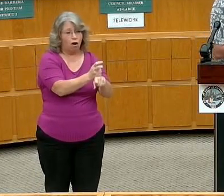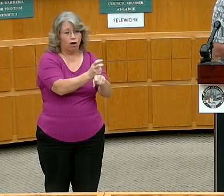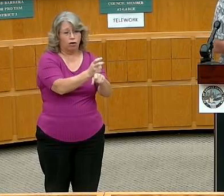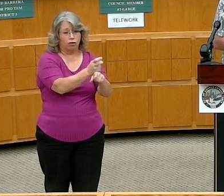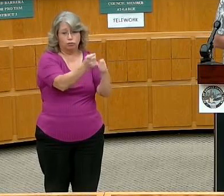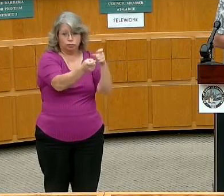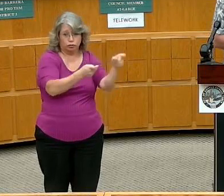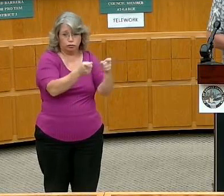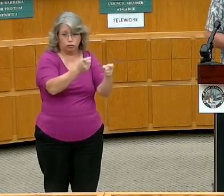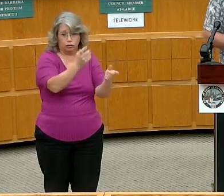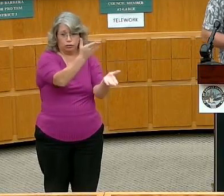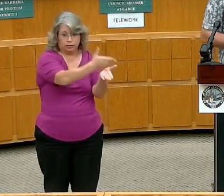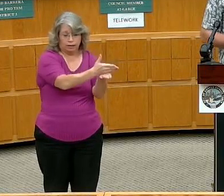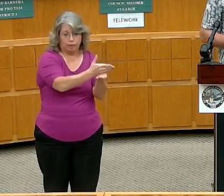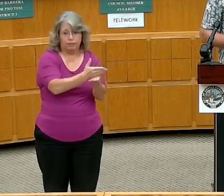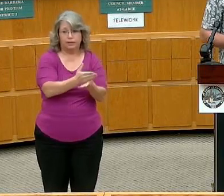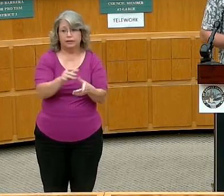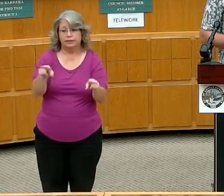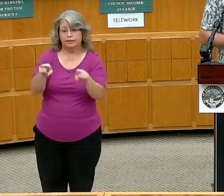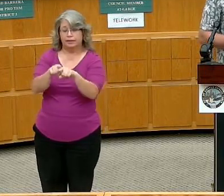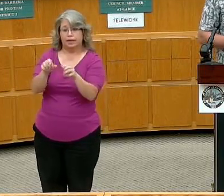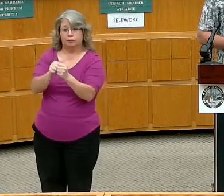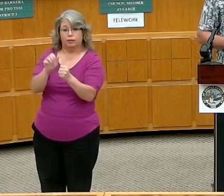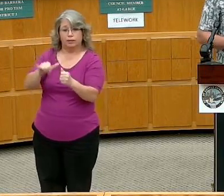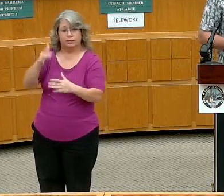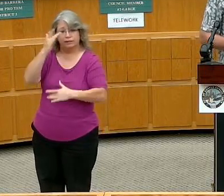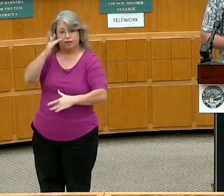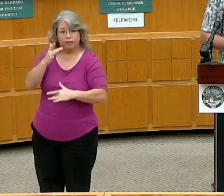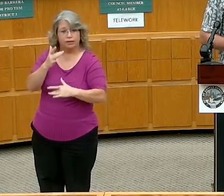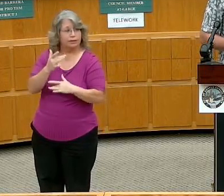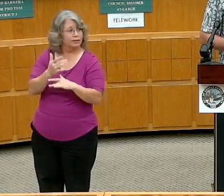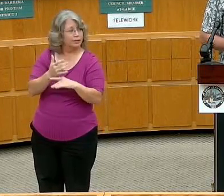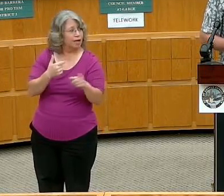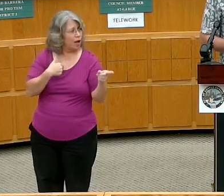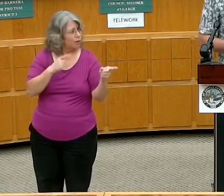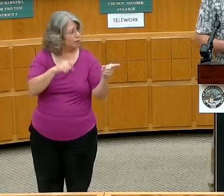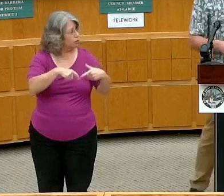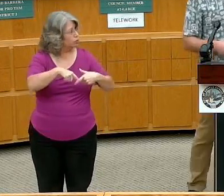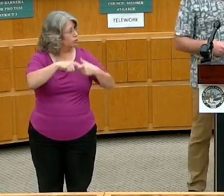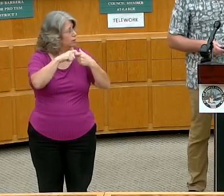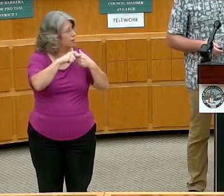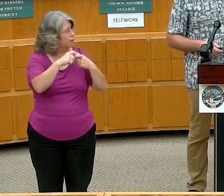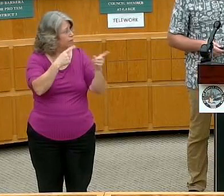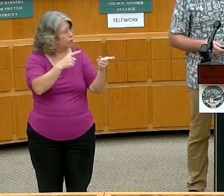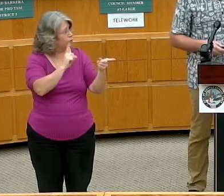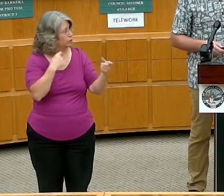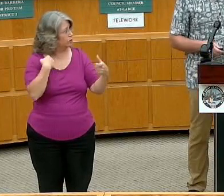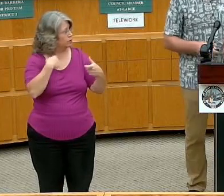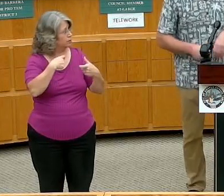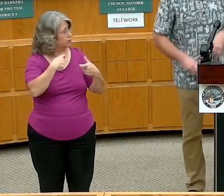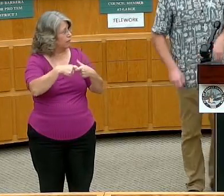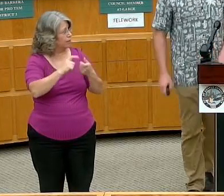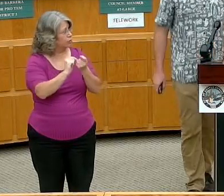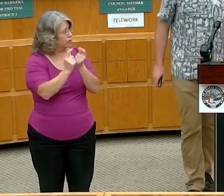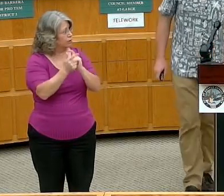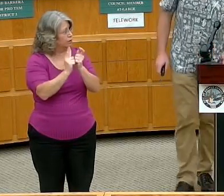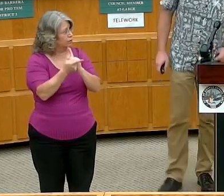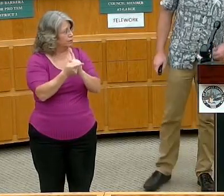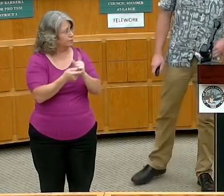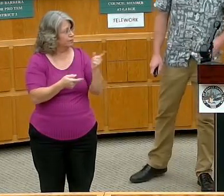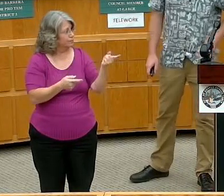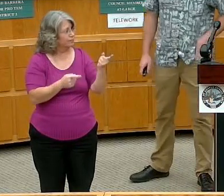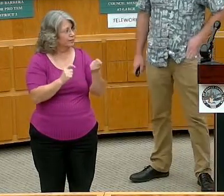So I was supposed to stop, right? You want me to stop now? En resumen,